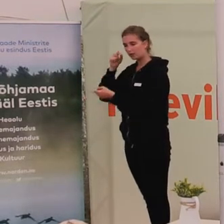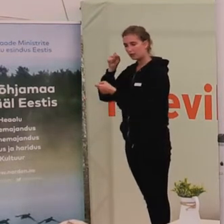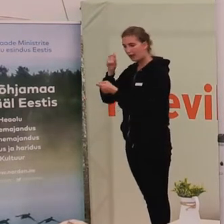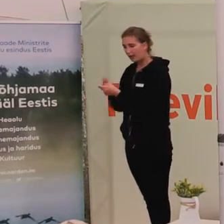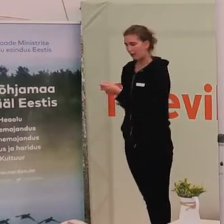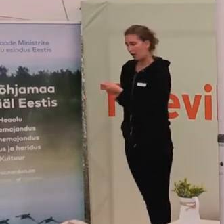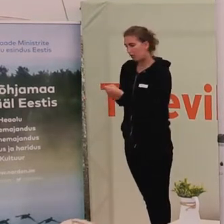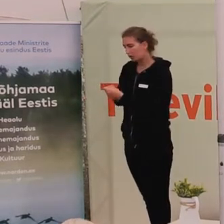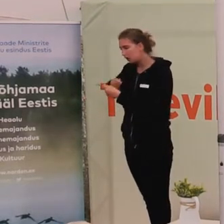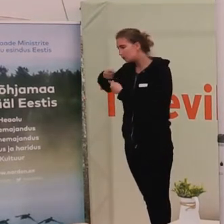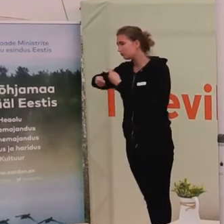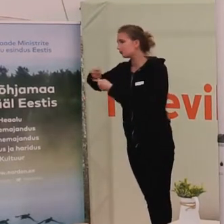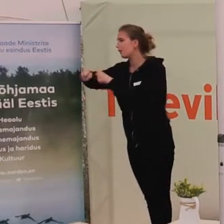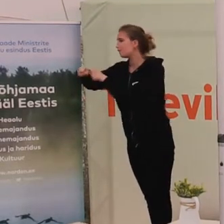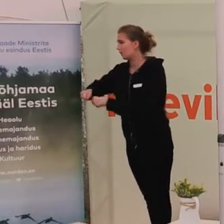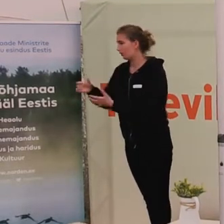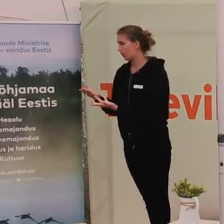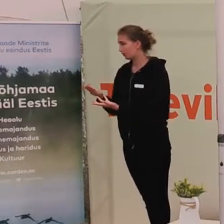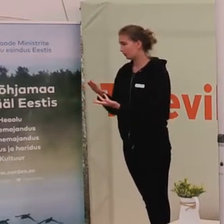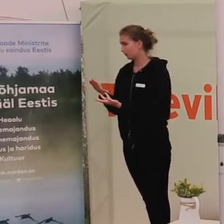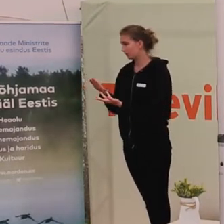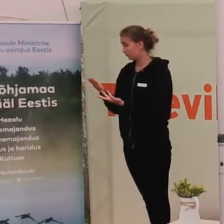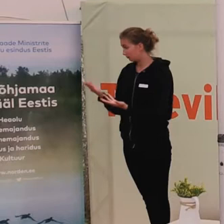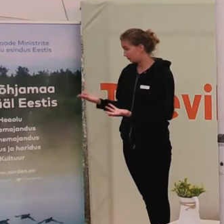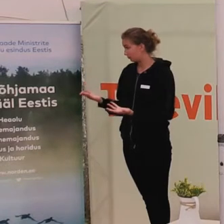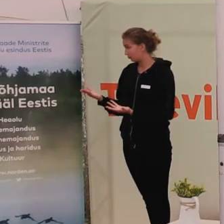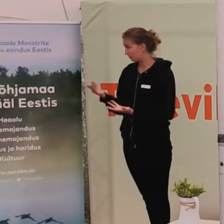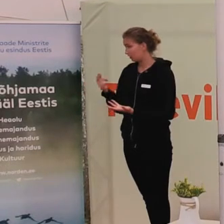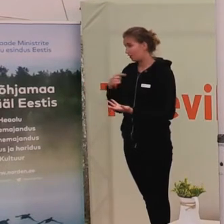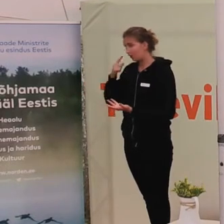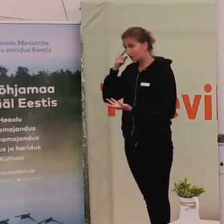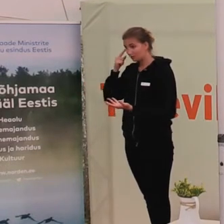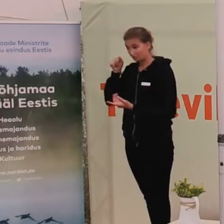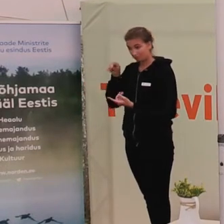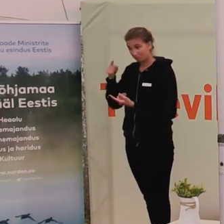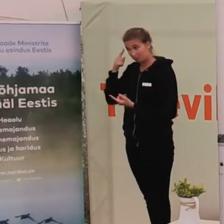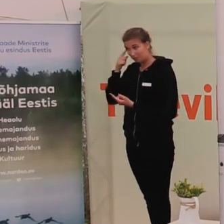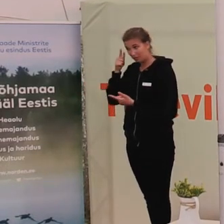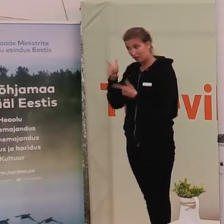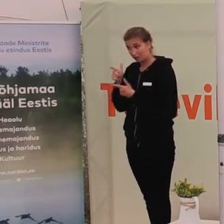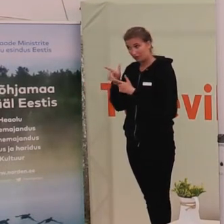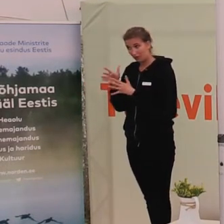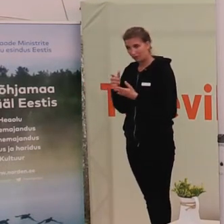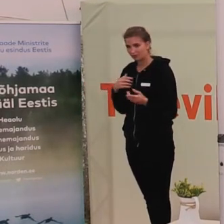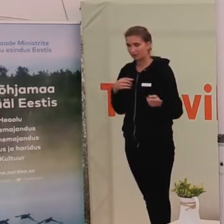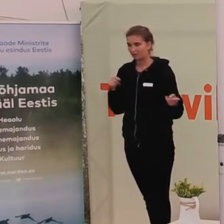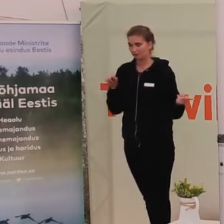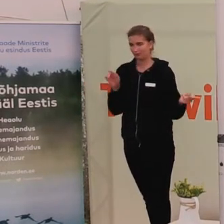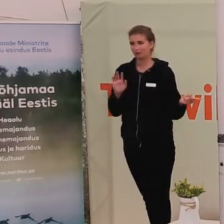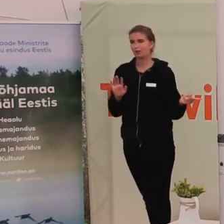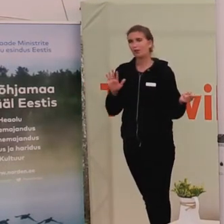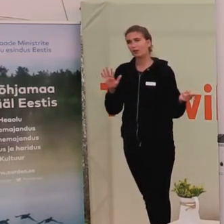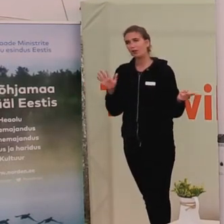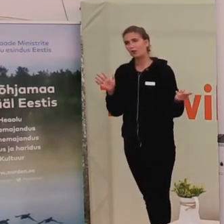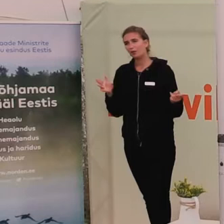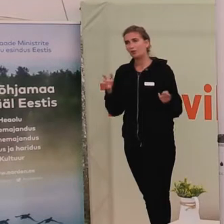forever. And, what do you think about it is unrealistic. Very unrealistic. When he's